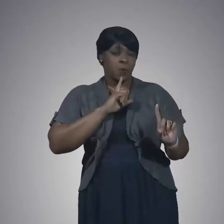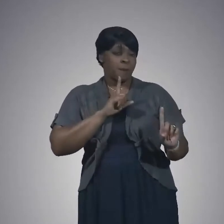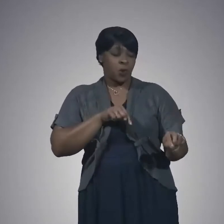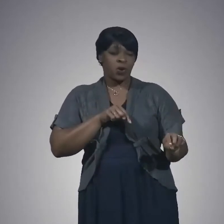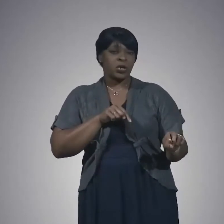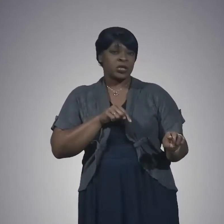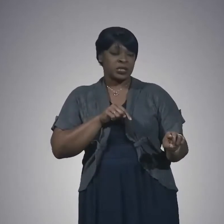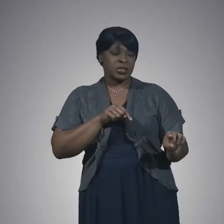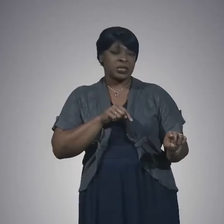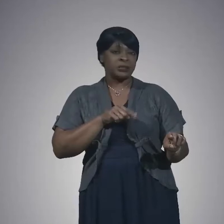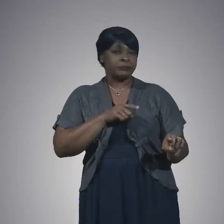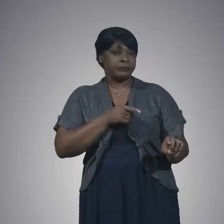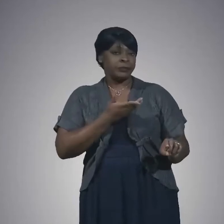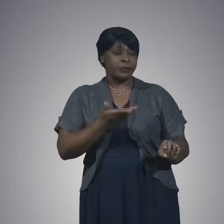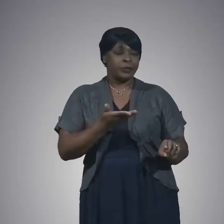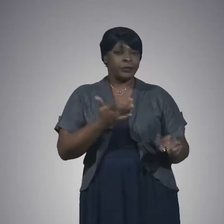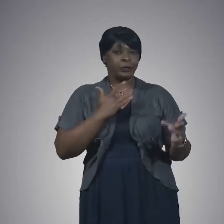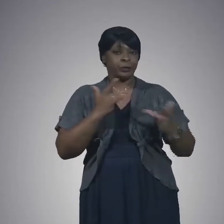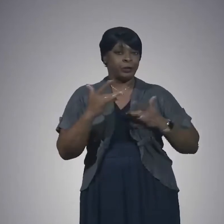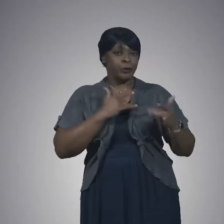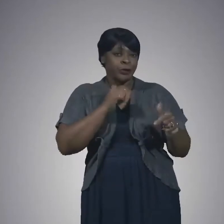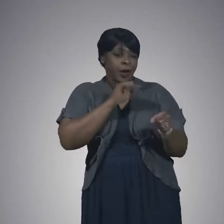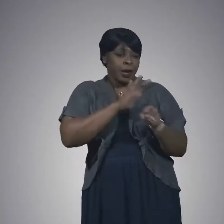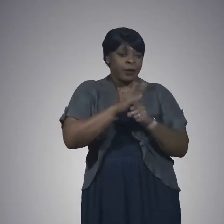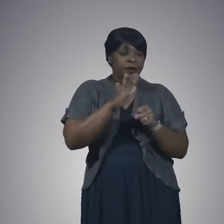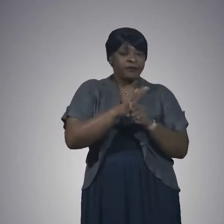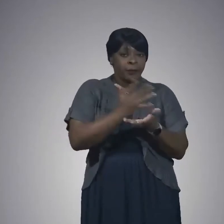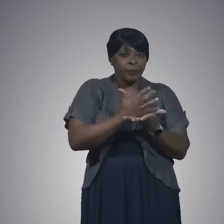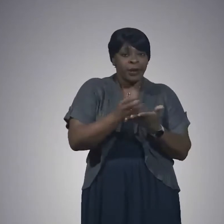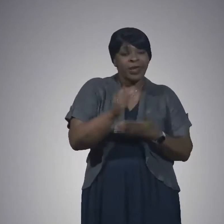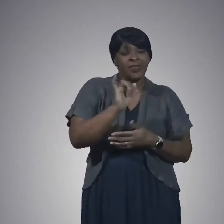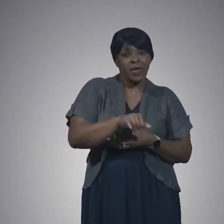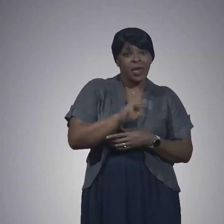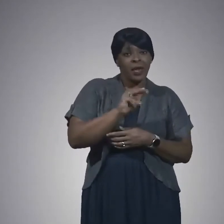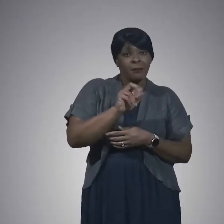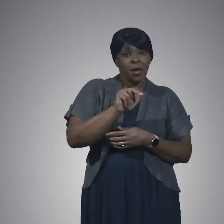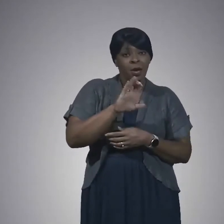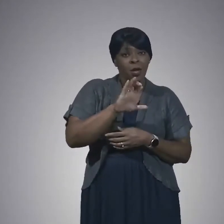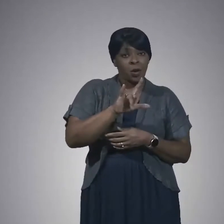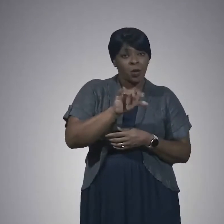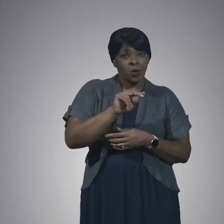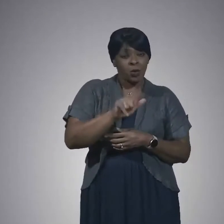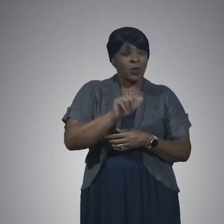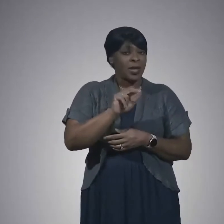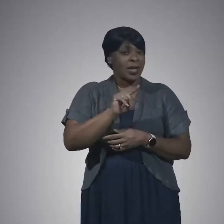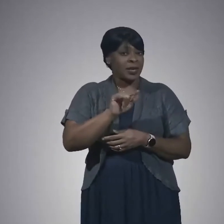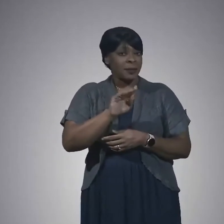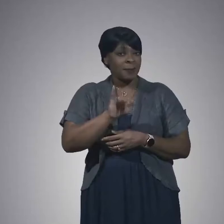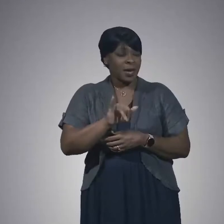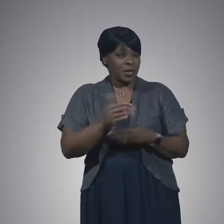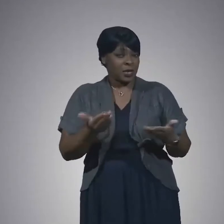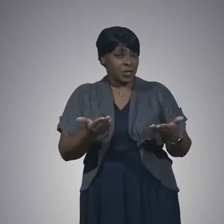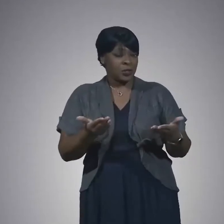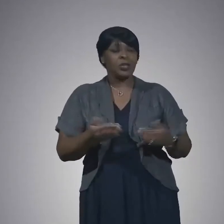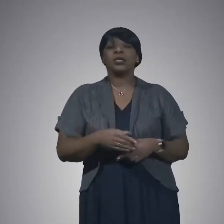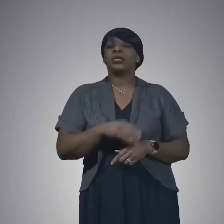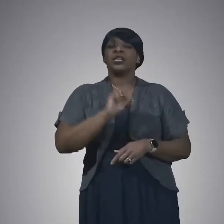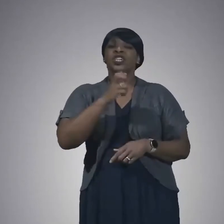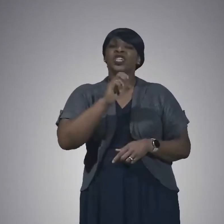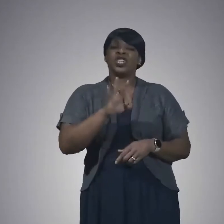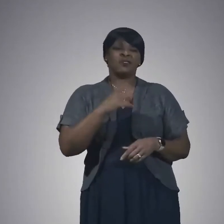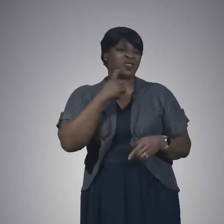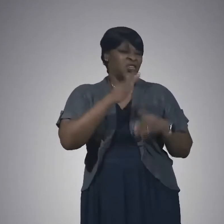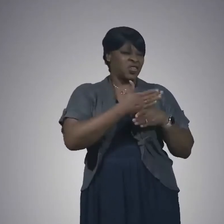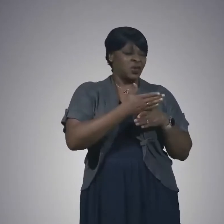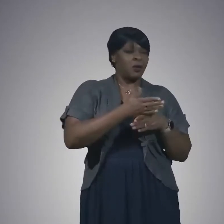of there being a concern that we would run out of monoclonal antibody here in Shelby County. Like Chief McGowen shared,